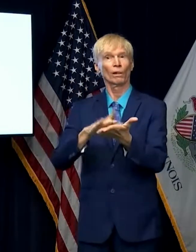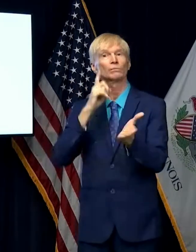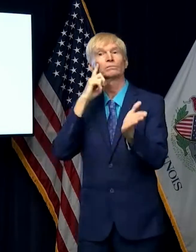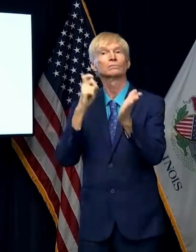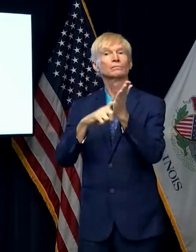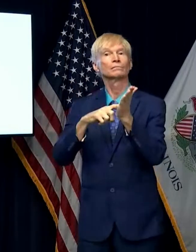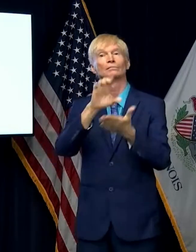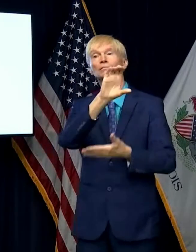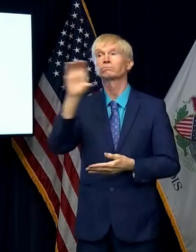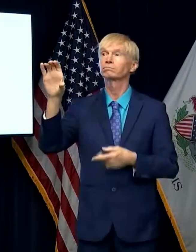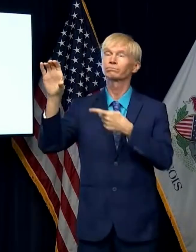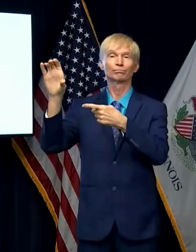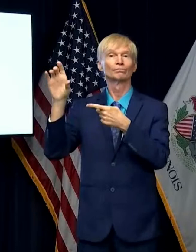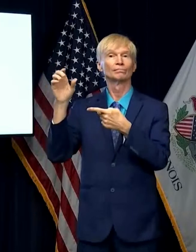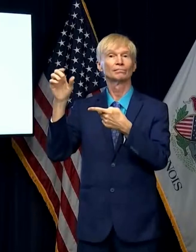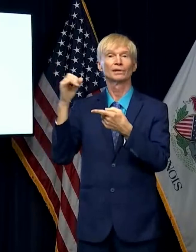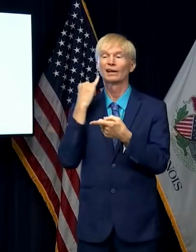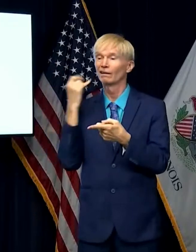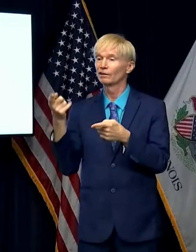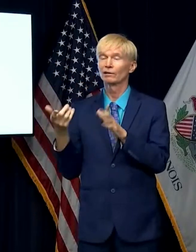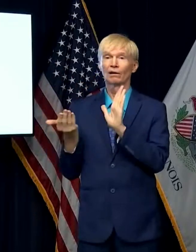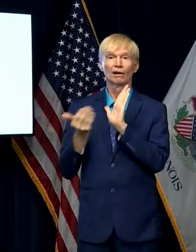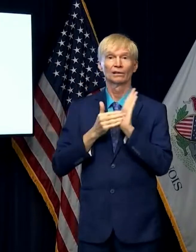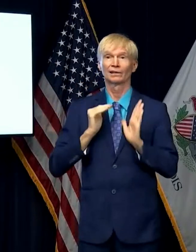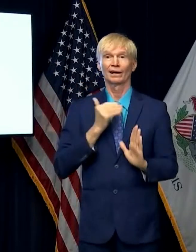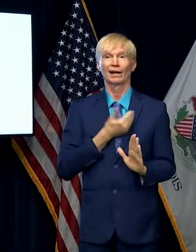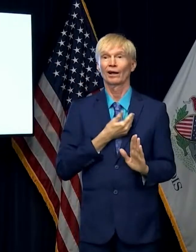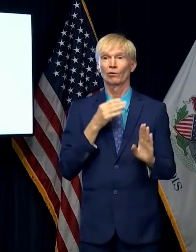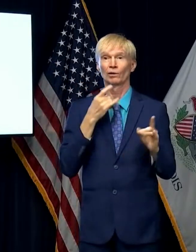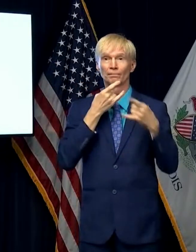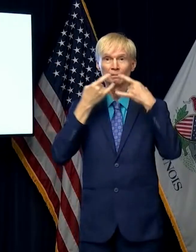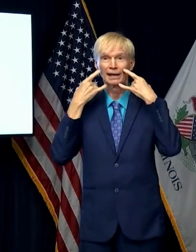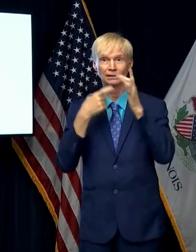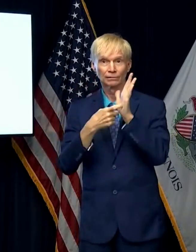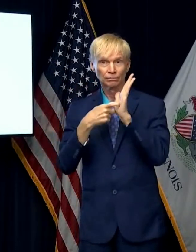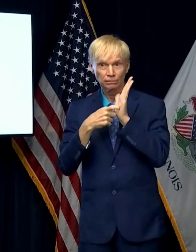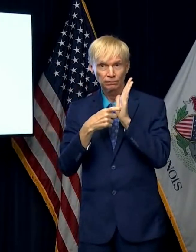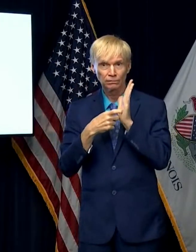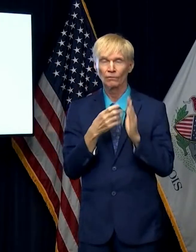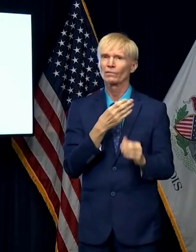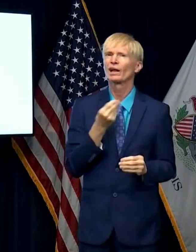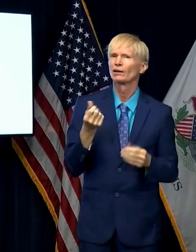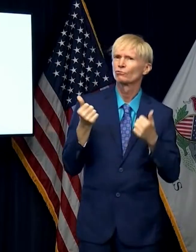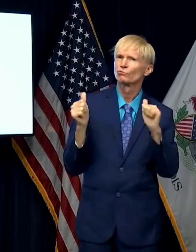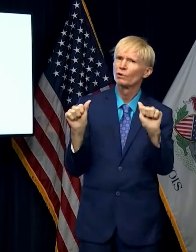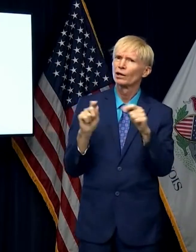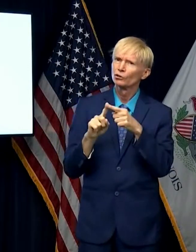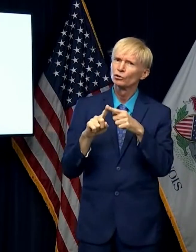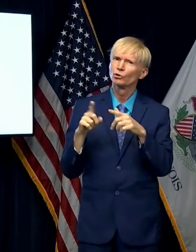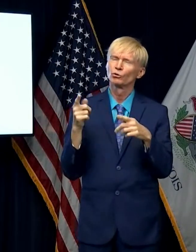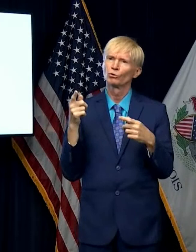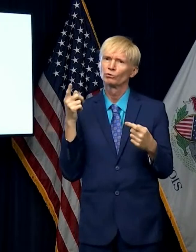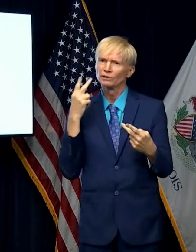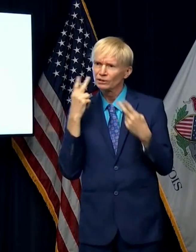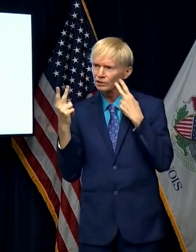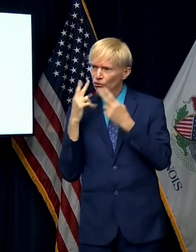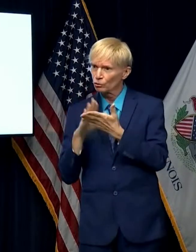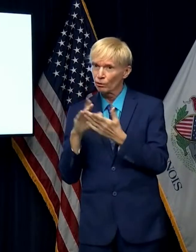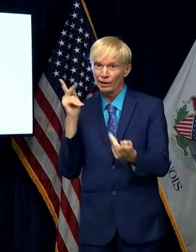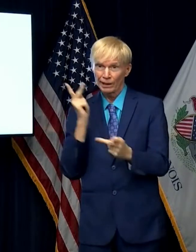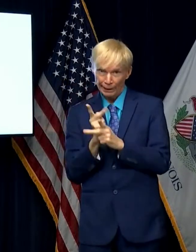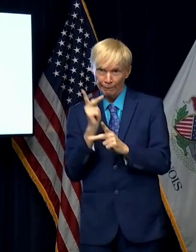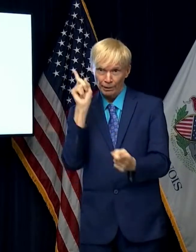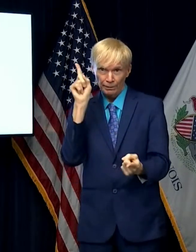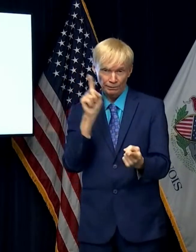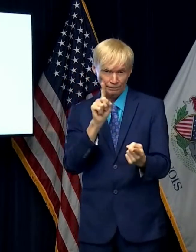happen long after other mitigation or other efforts are made to get a school to impose mitigations and to maintain the